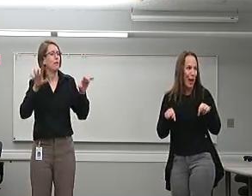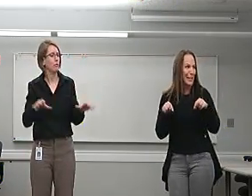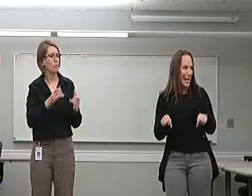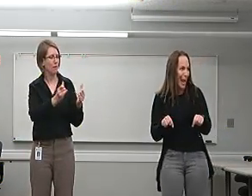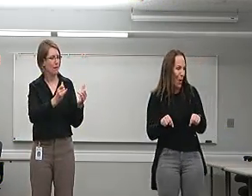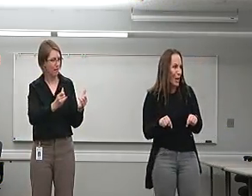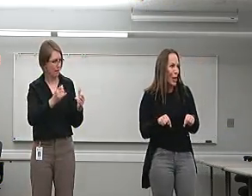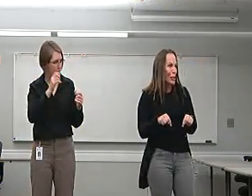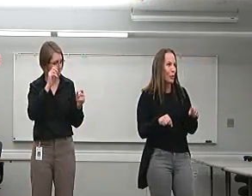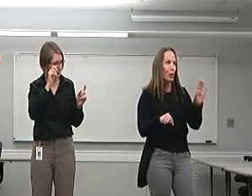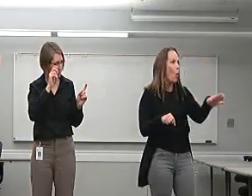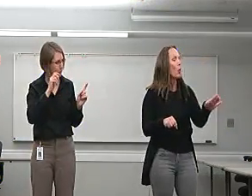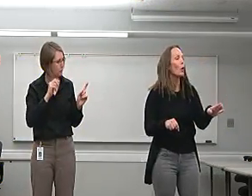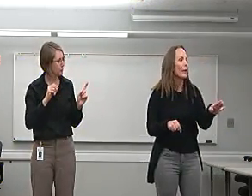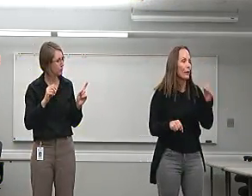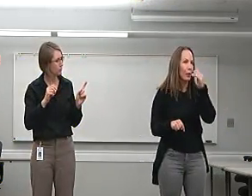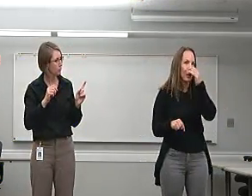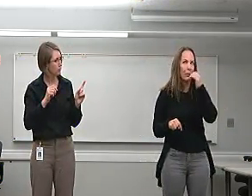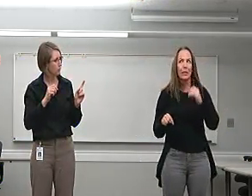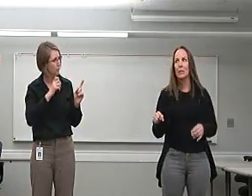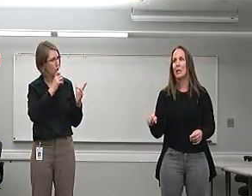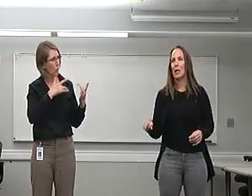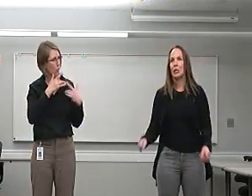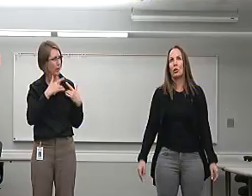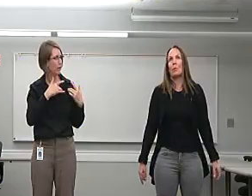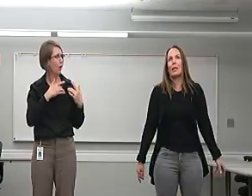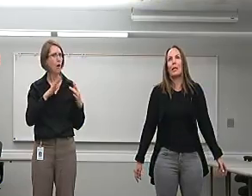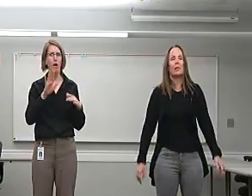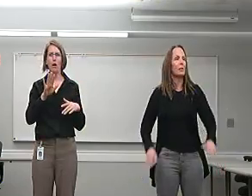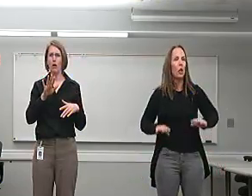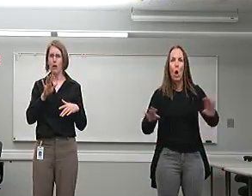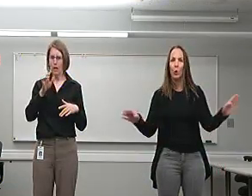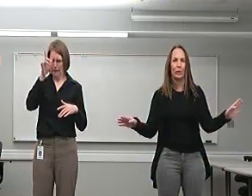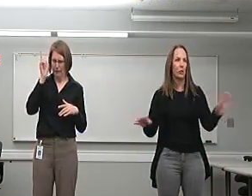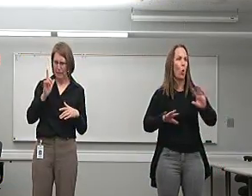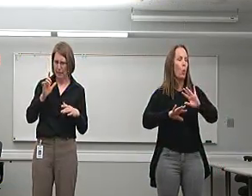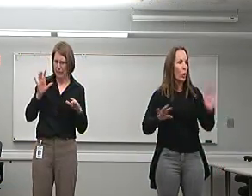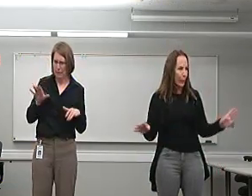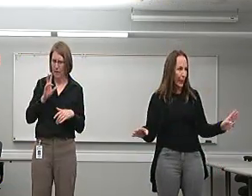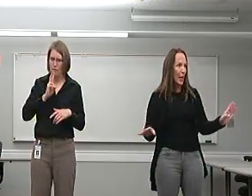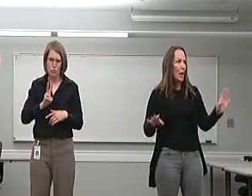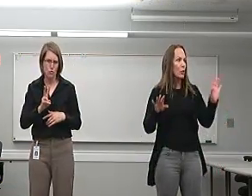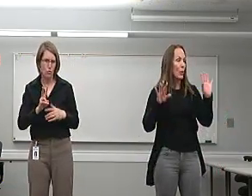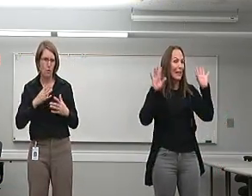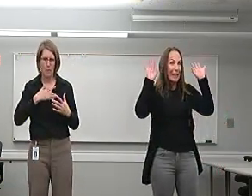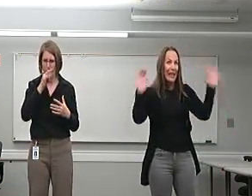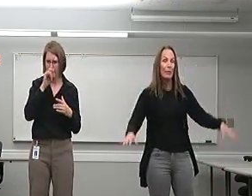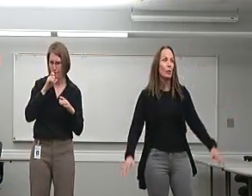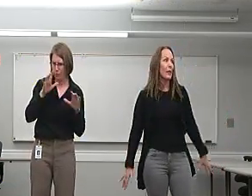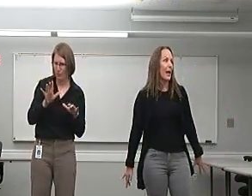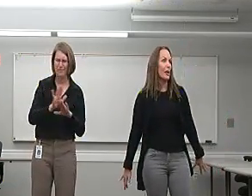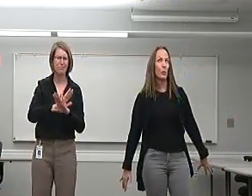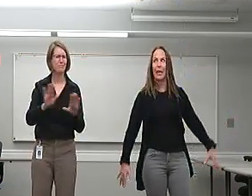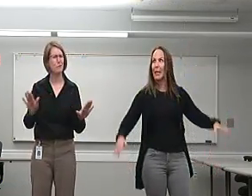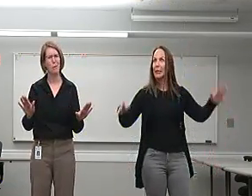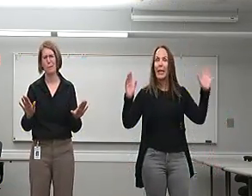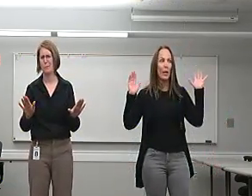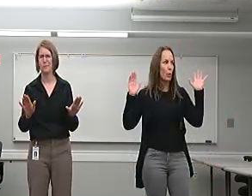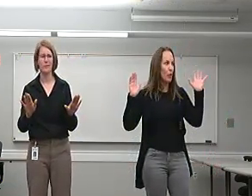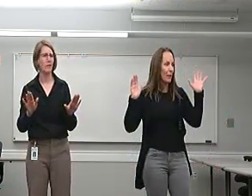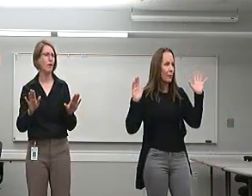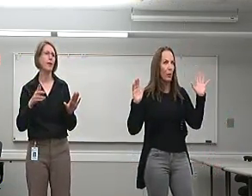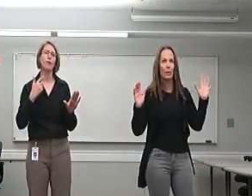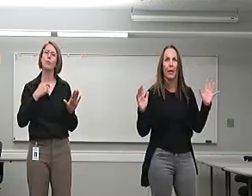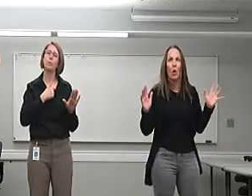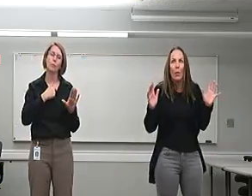So don't worry. You're going, Leah did that at 2. My kids don't worry. We labeled the house. We had language everywhere. It was like, oh my